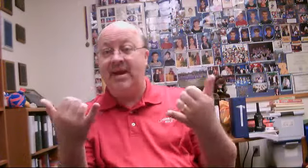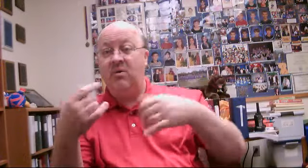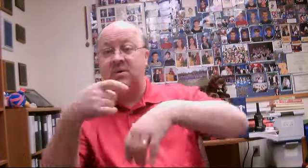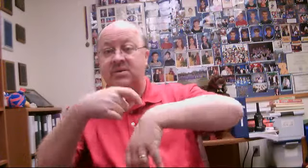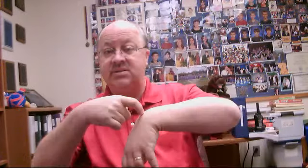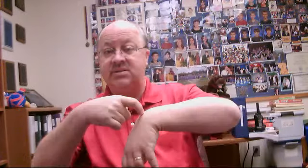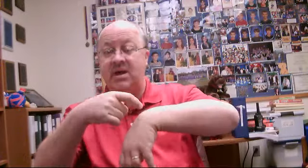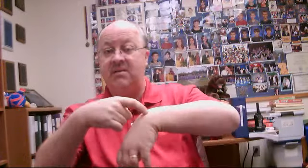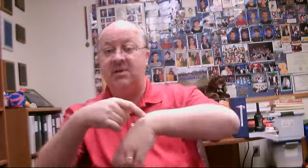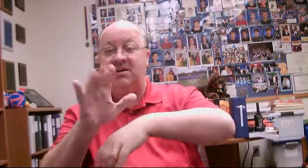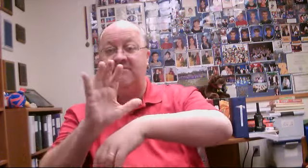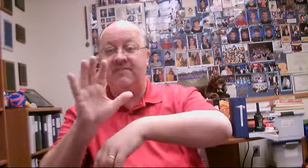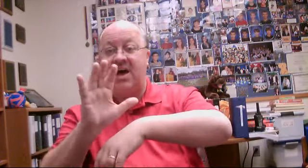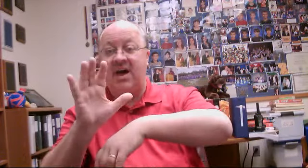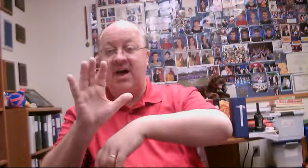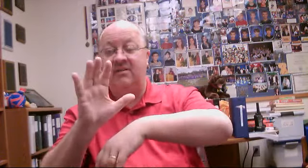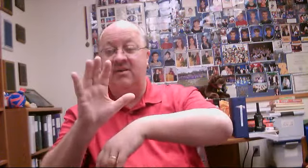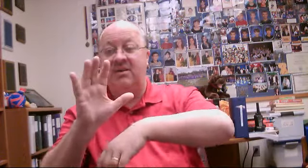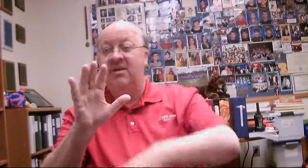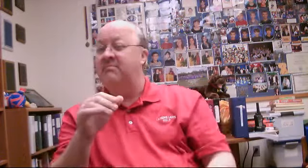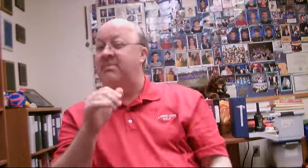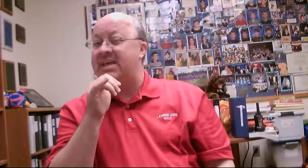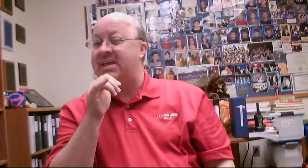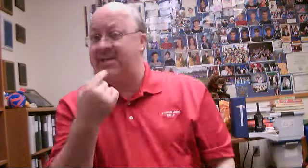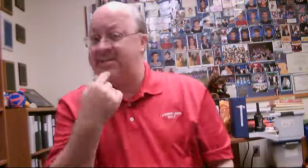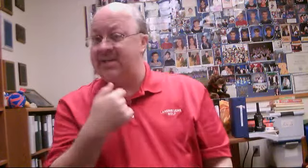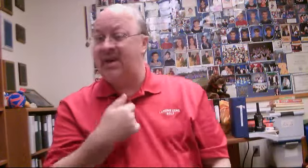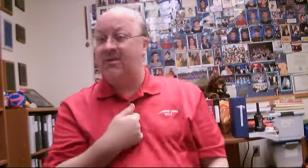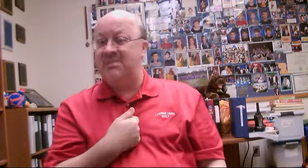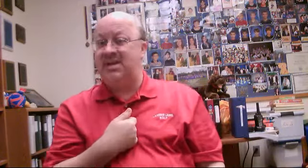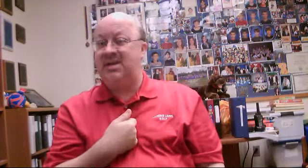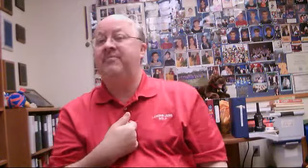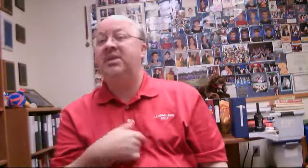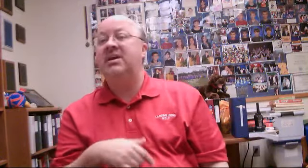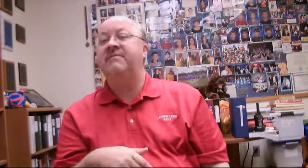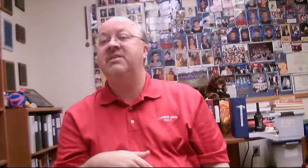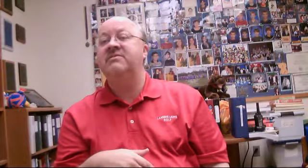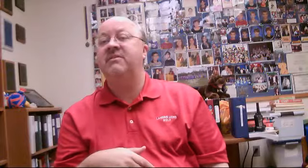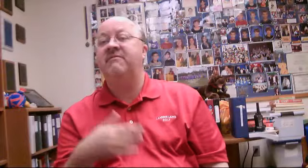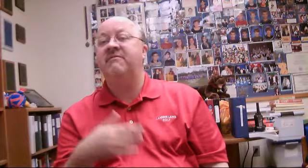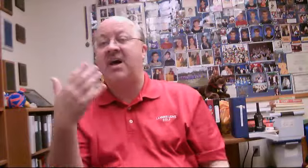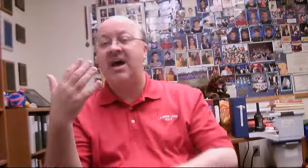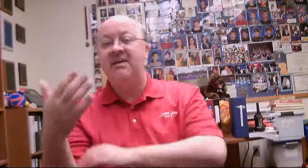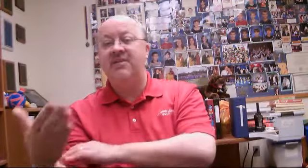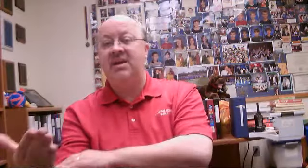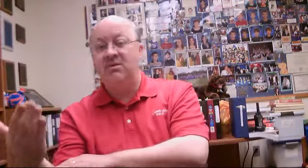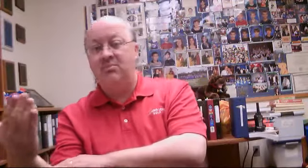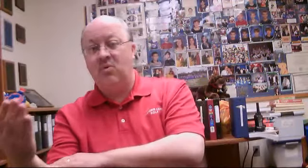now, time, 5. But that doesn't tell me if it's 5 in the